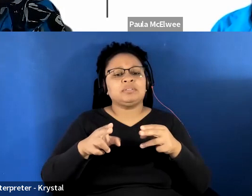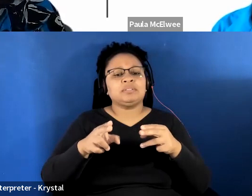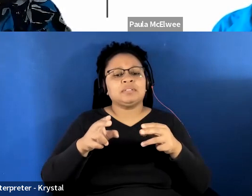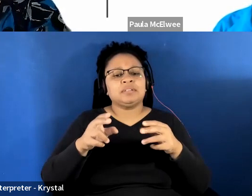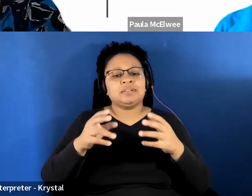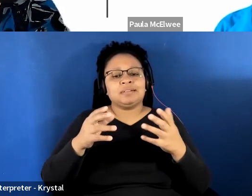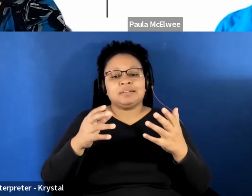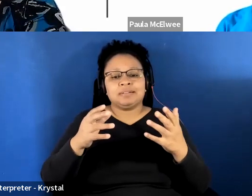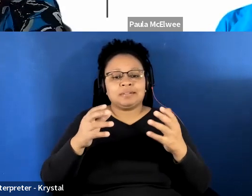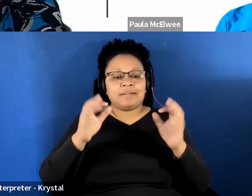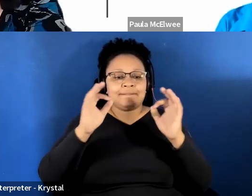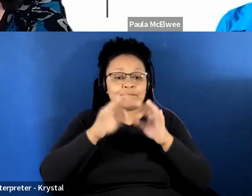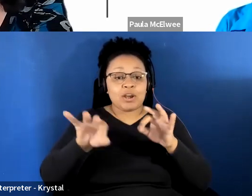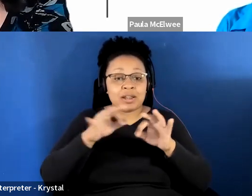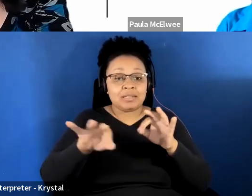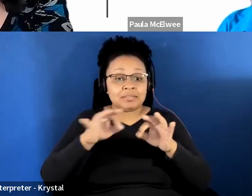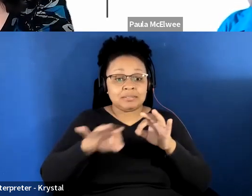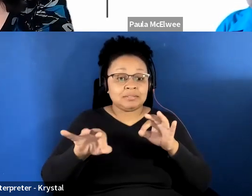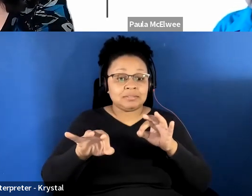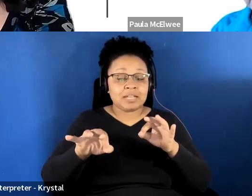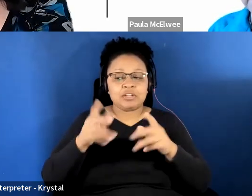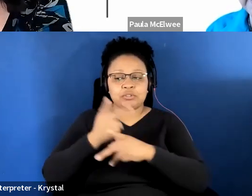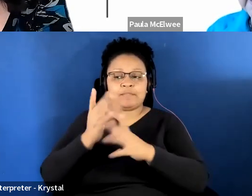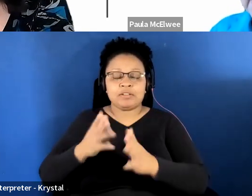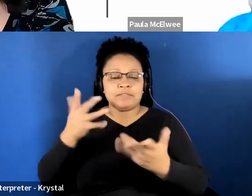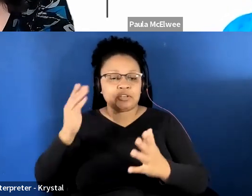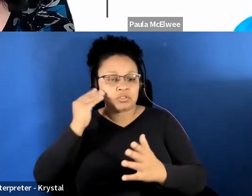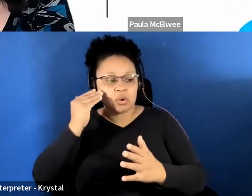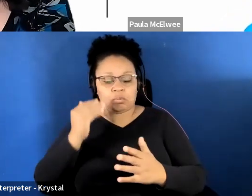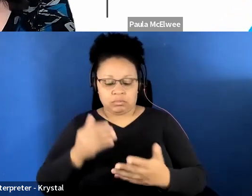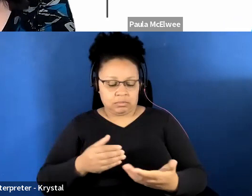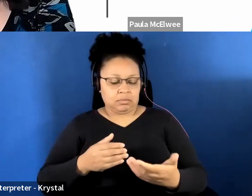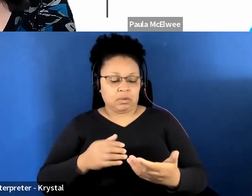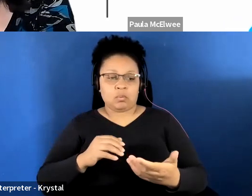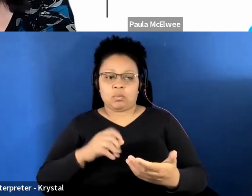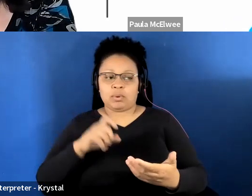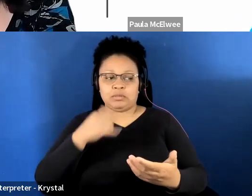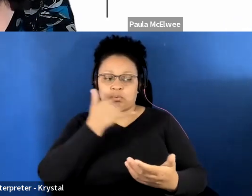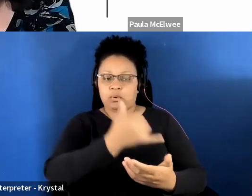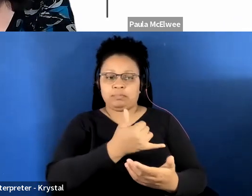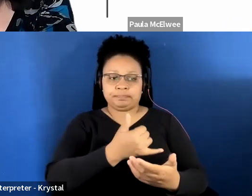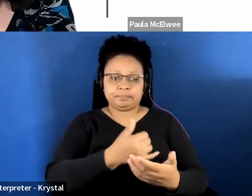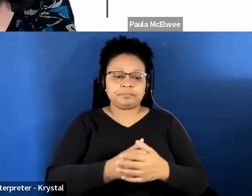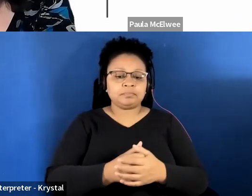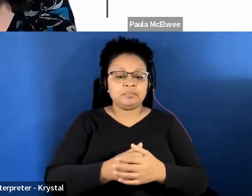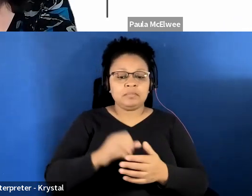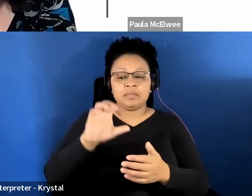keys and they know to call you, right? Exactly. Yeah, so a lot of times that helps. Kathy said she had a man that chased